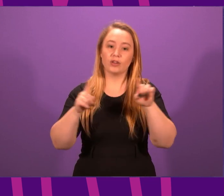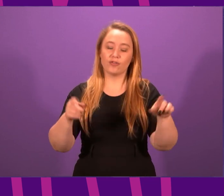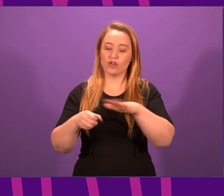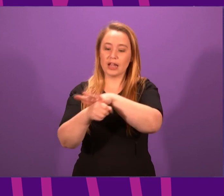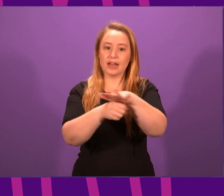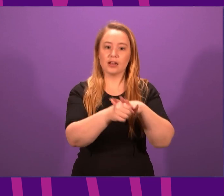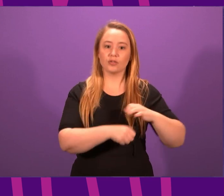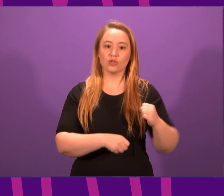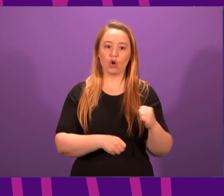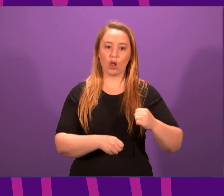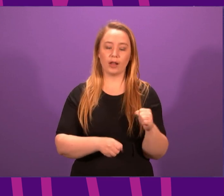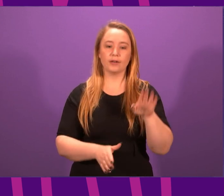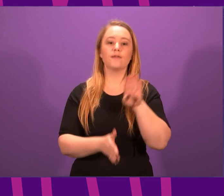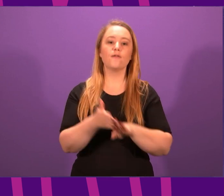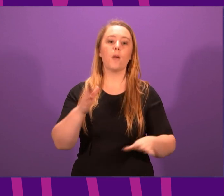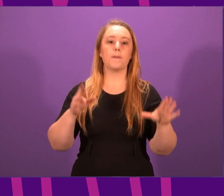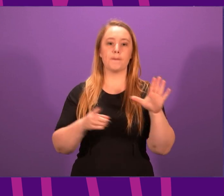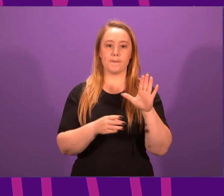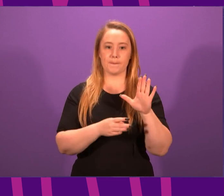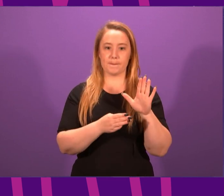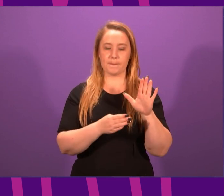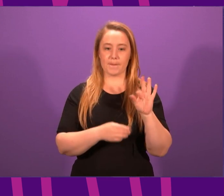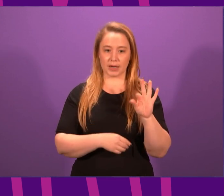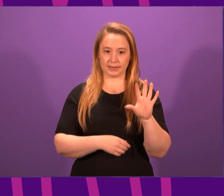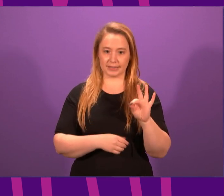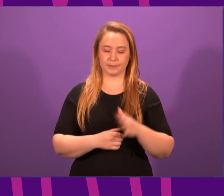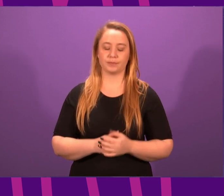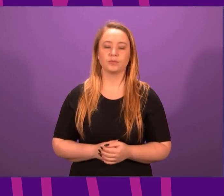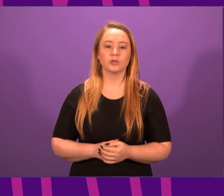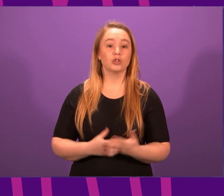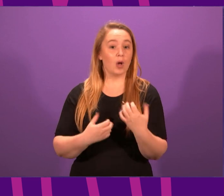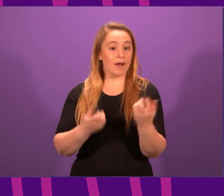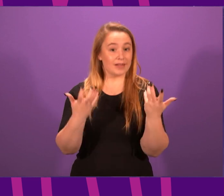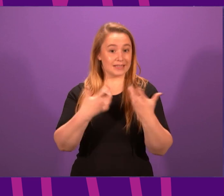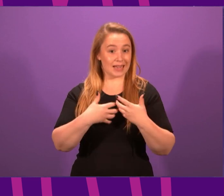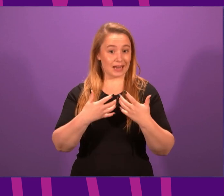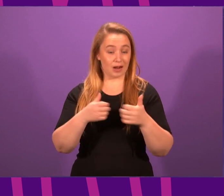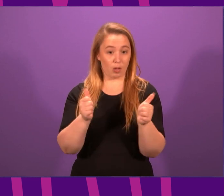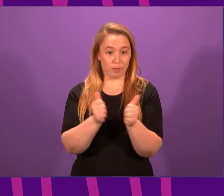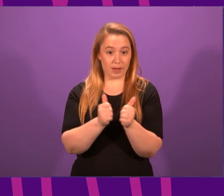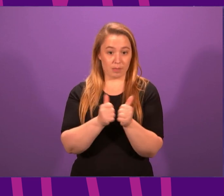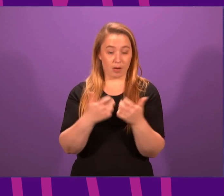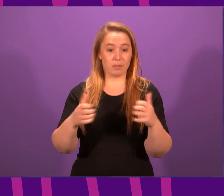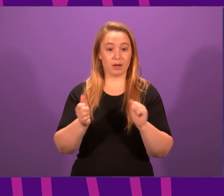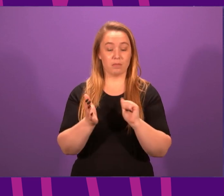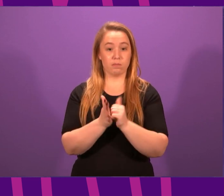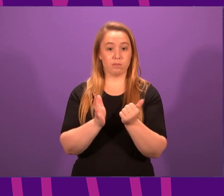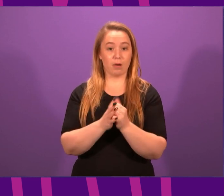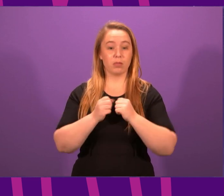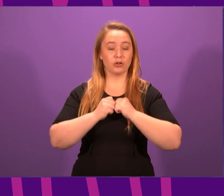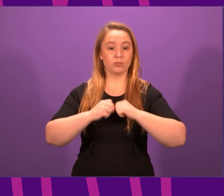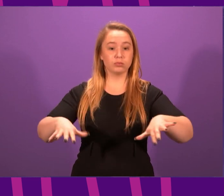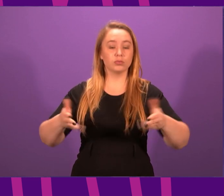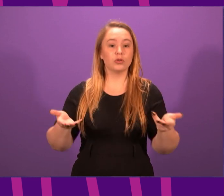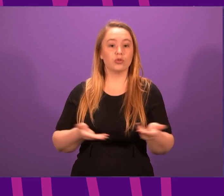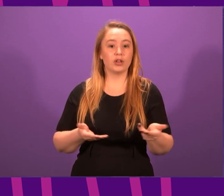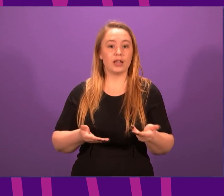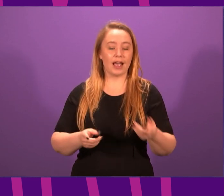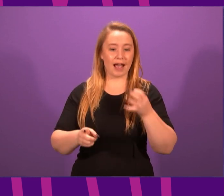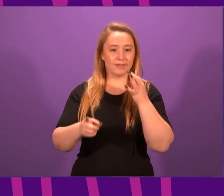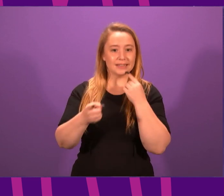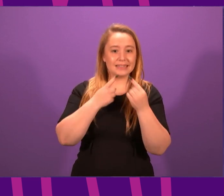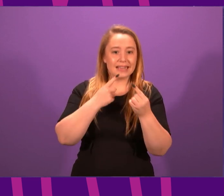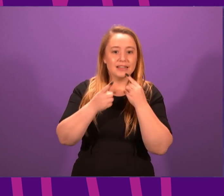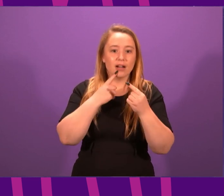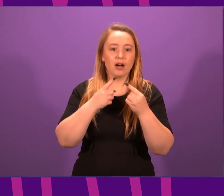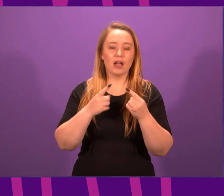Monday. I would draw members' attention to a technical paper that we have published today, giving more detail of the data and wider factors that will